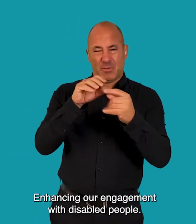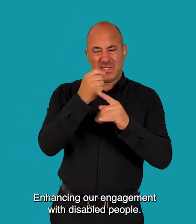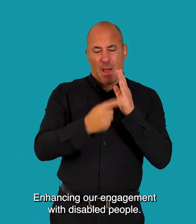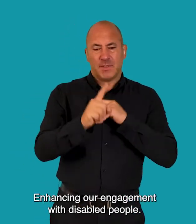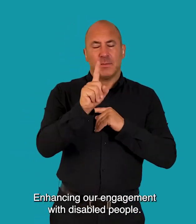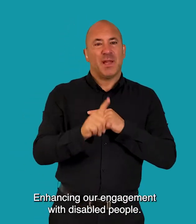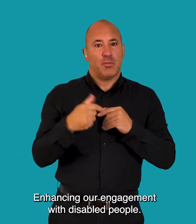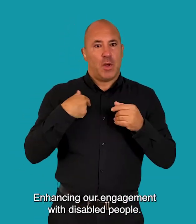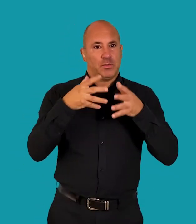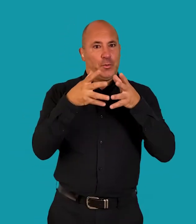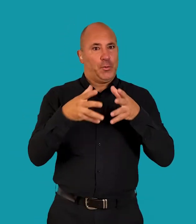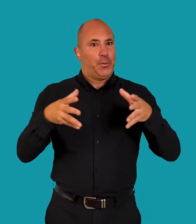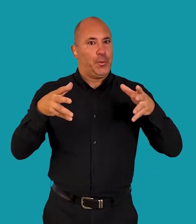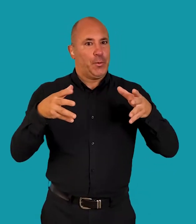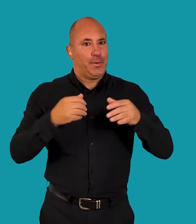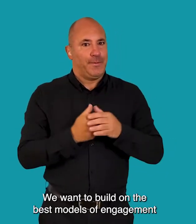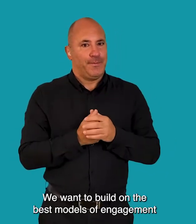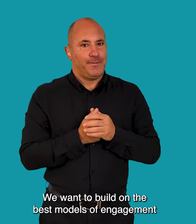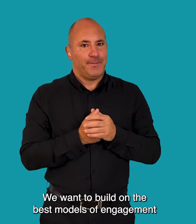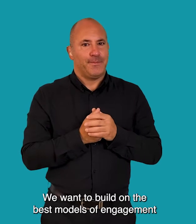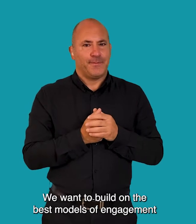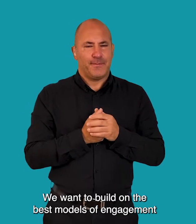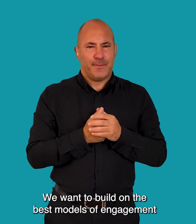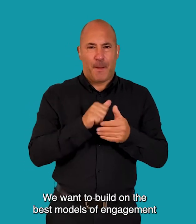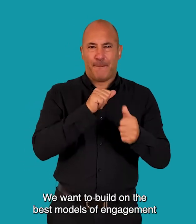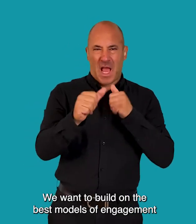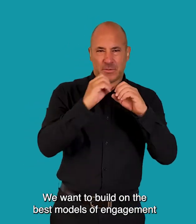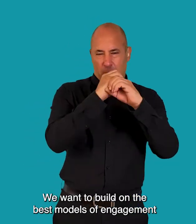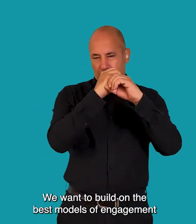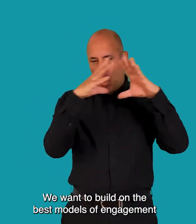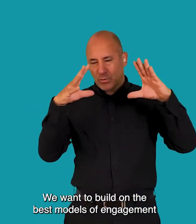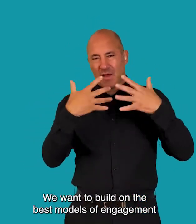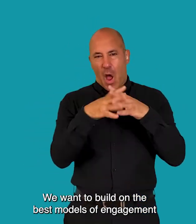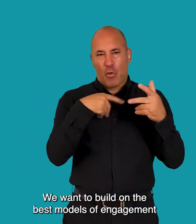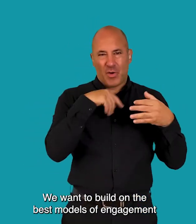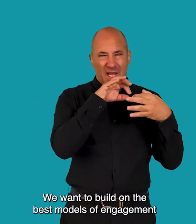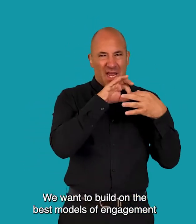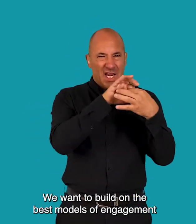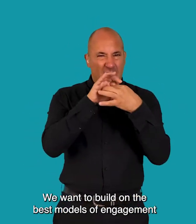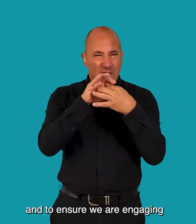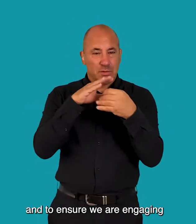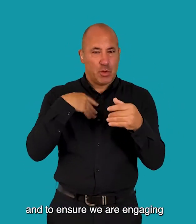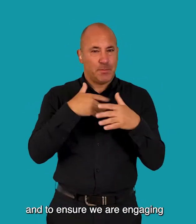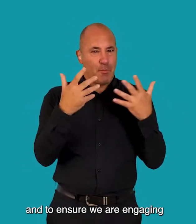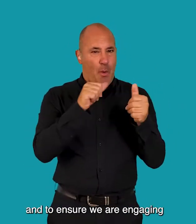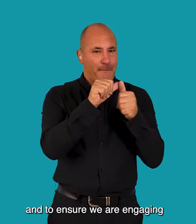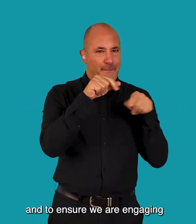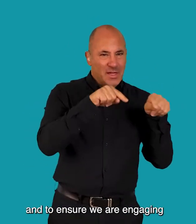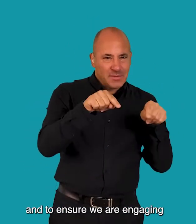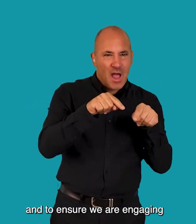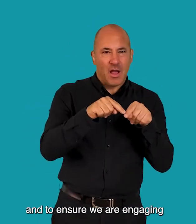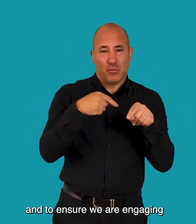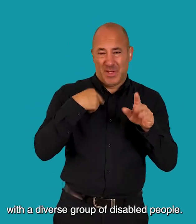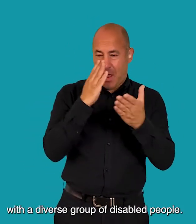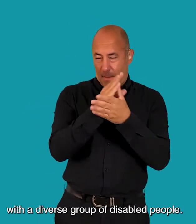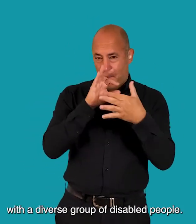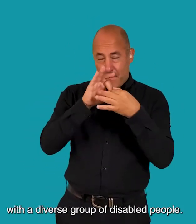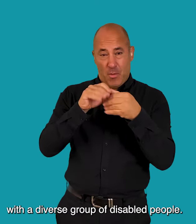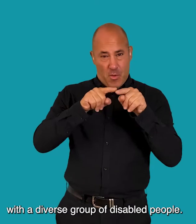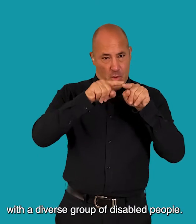disabled people. We want to build on the best models of engagement and to ensure we are engaging with a diverse group